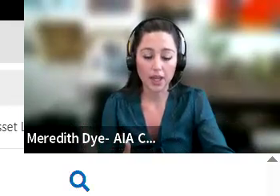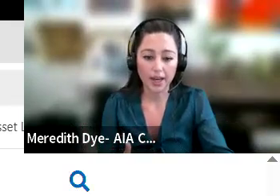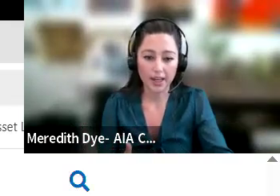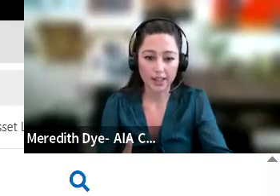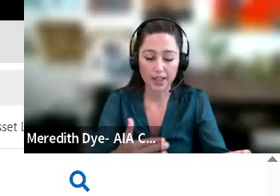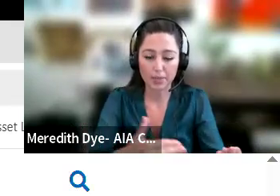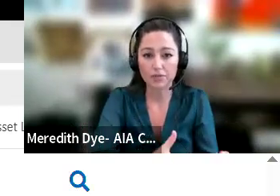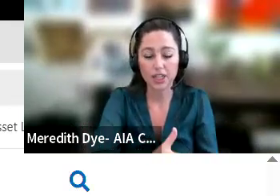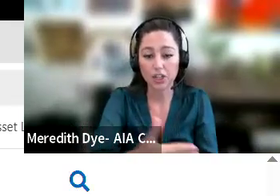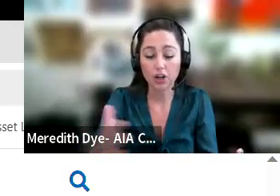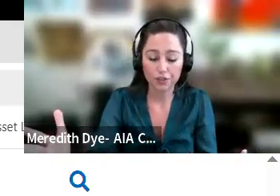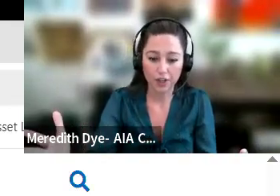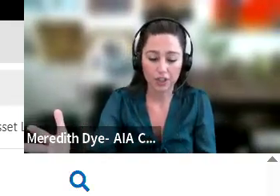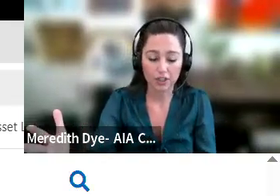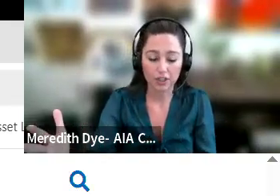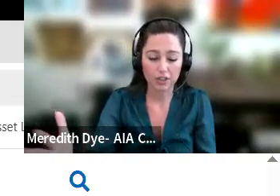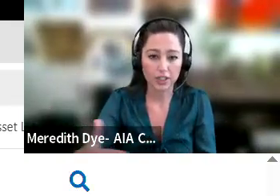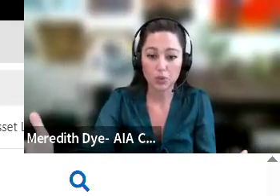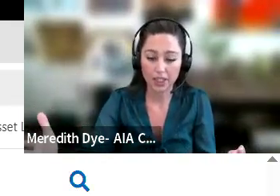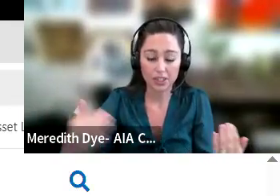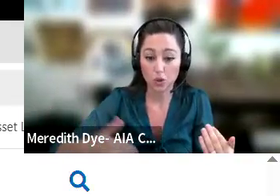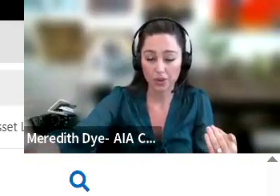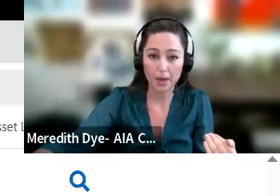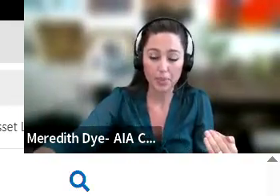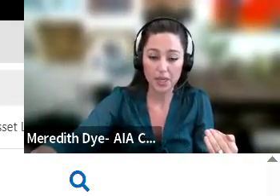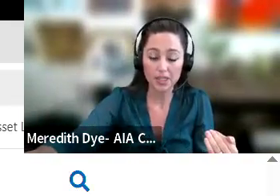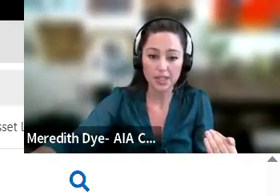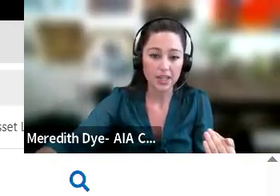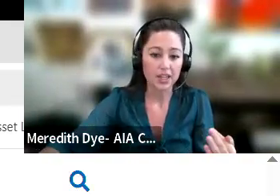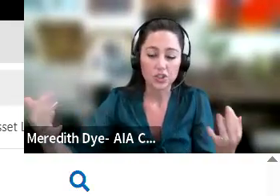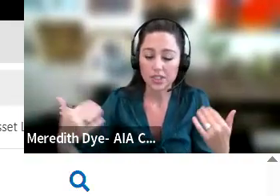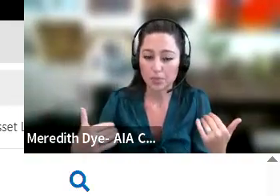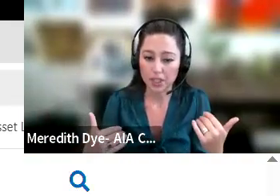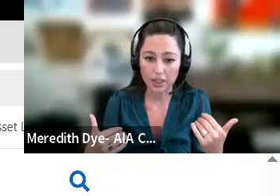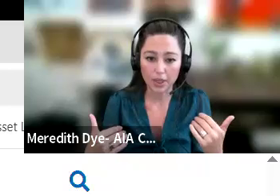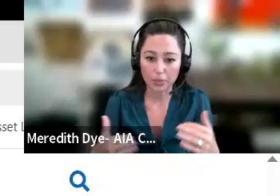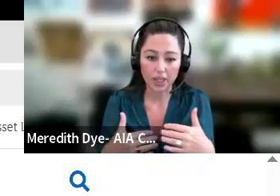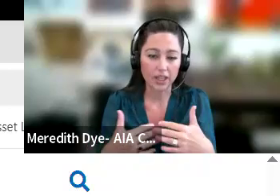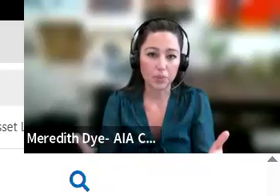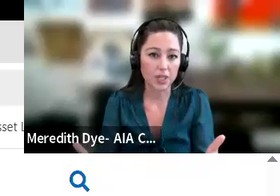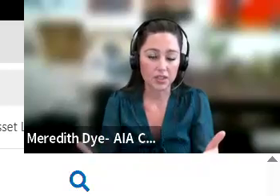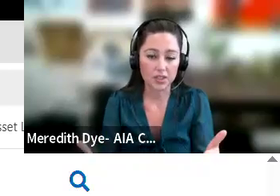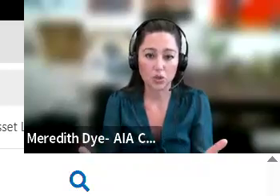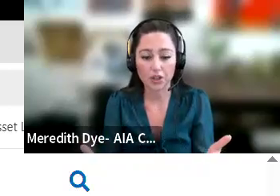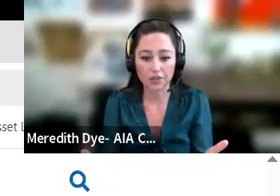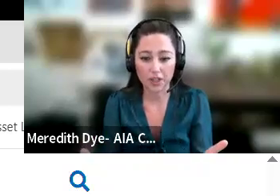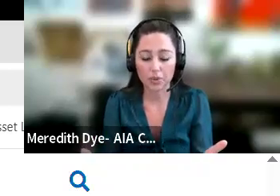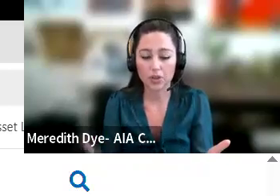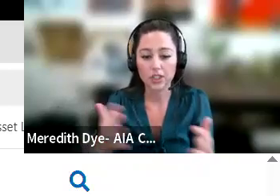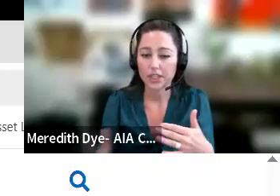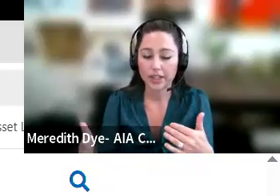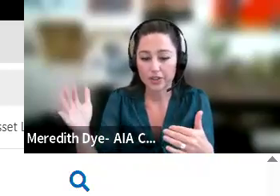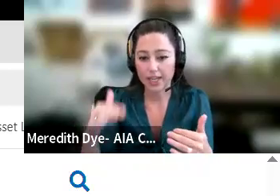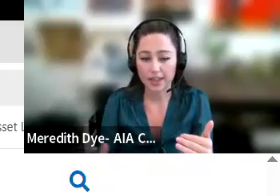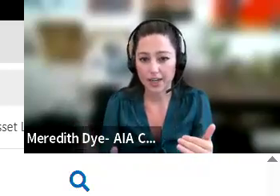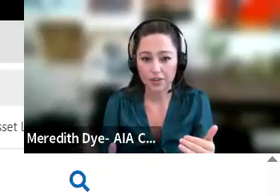might apply, they may have done an art fair between and sold that piece. Just simply email me if a piece is no longer